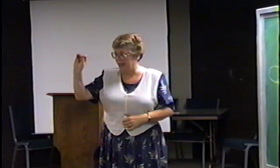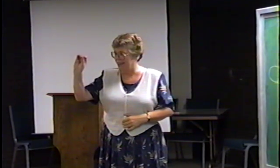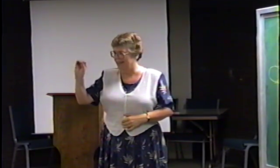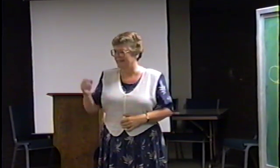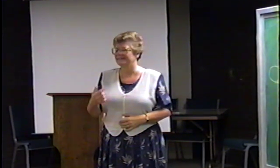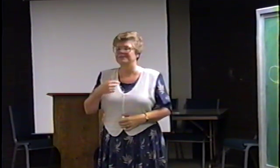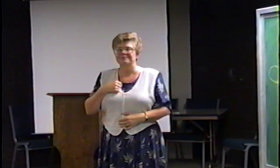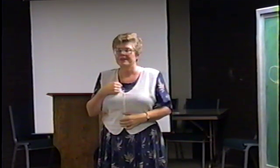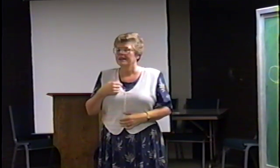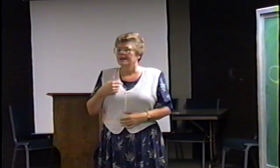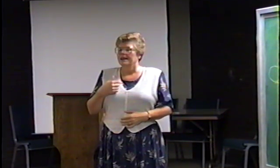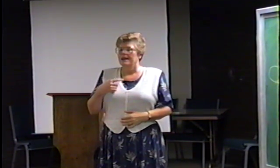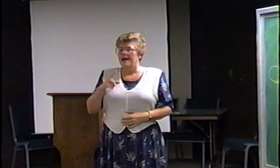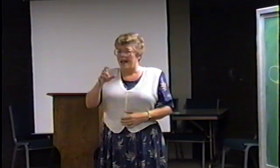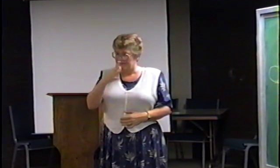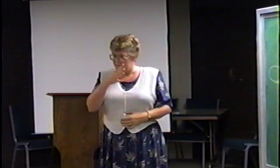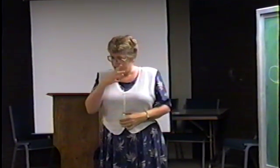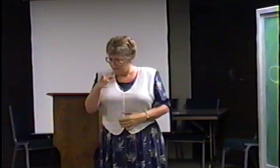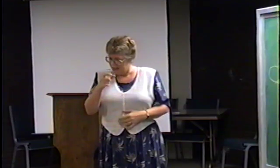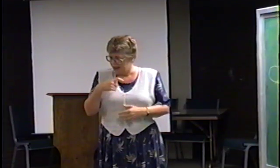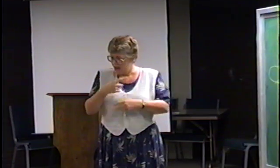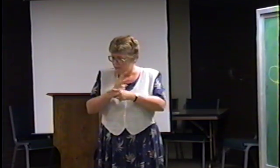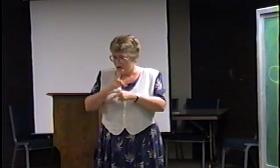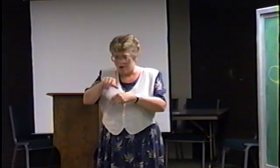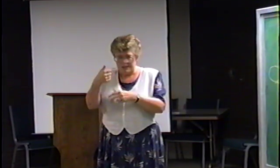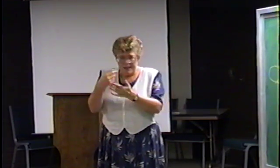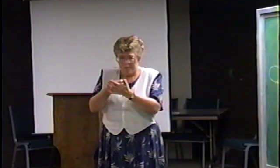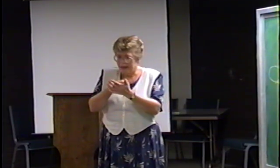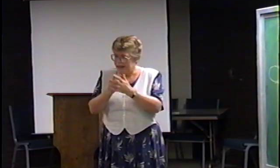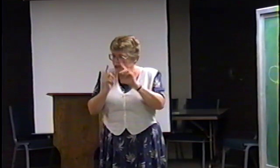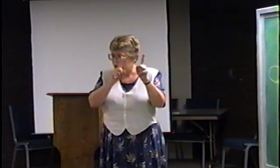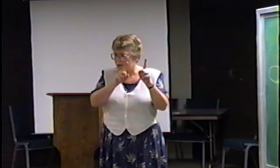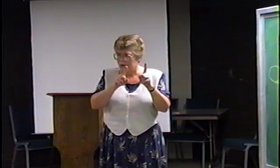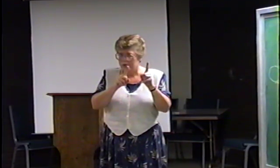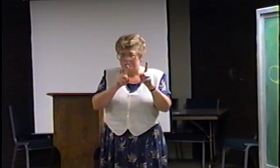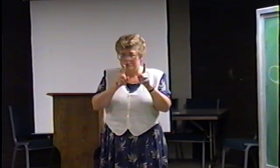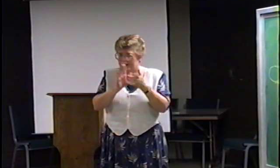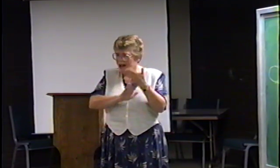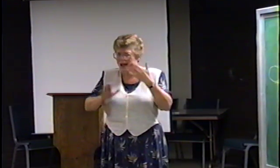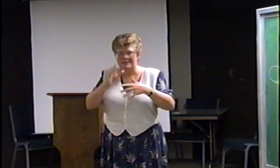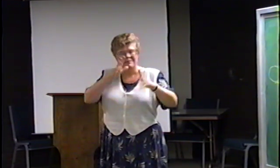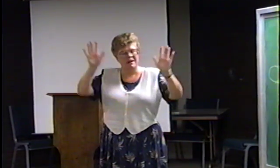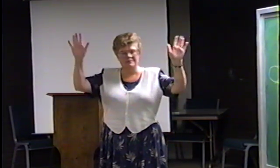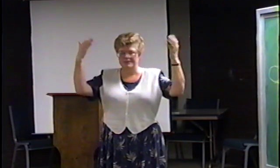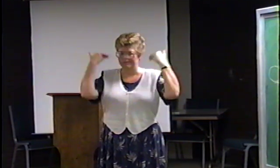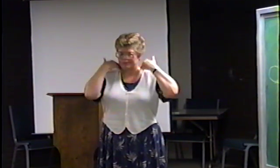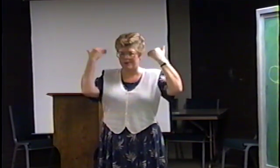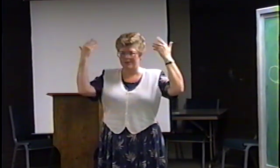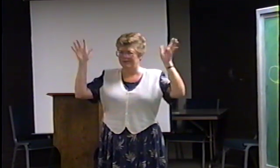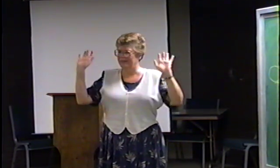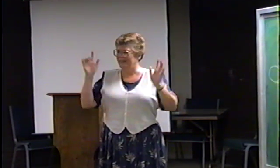Okay? I'm going to pay my bills and the money. Go to college. Mom said, no,